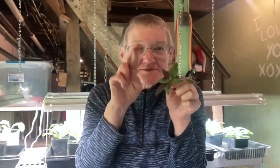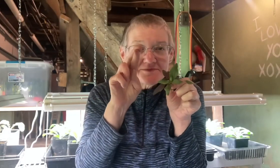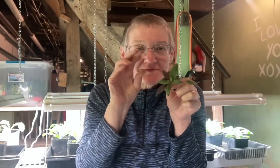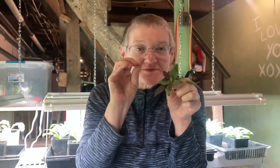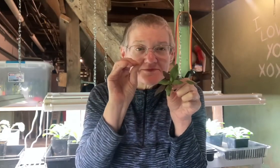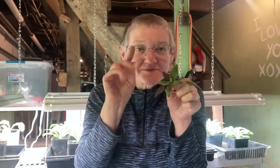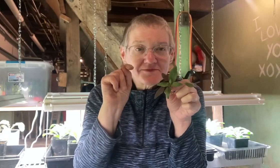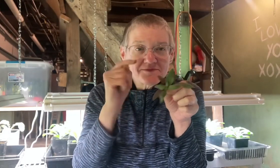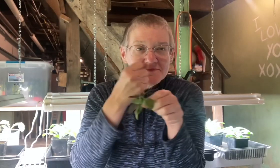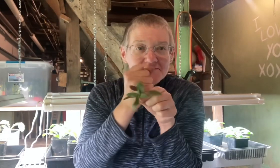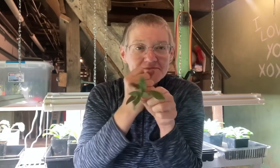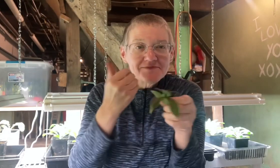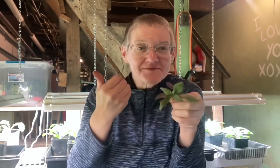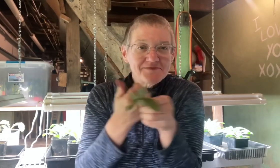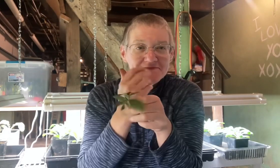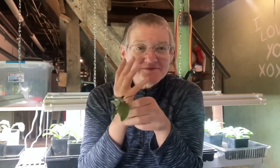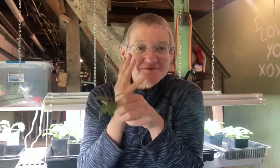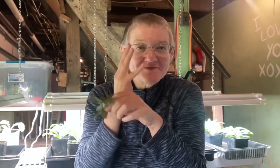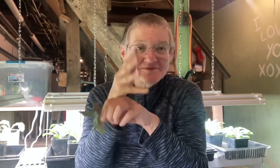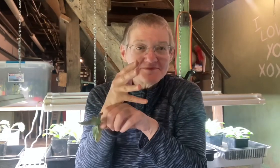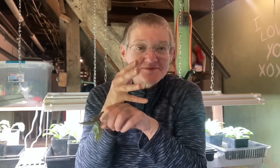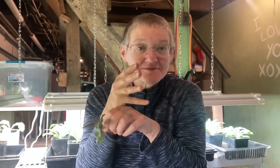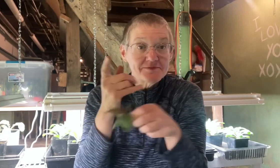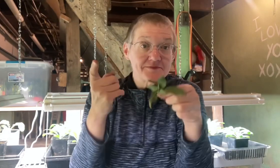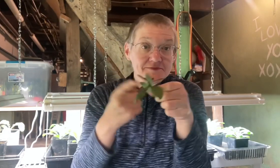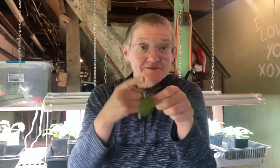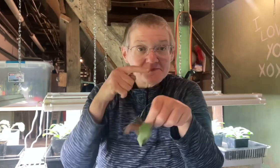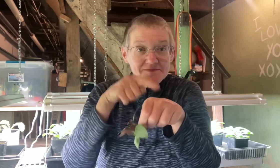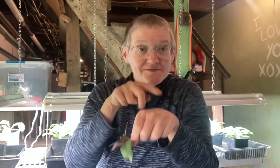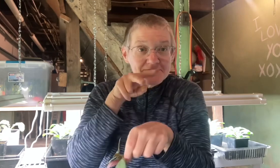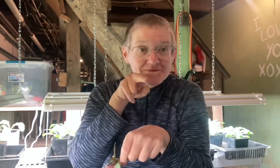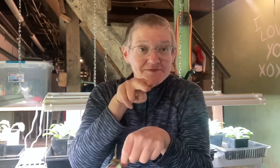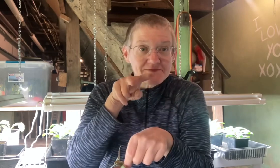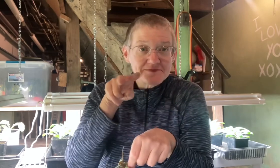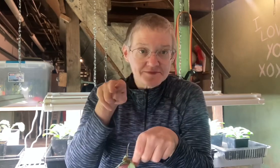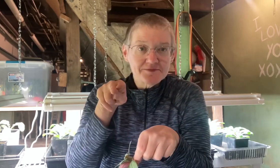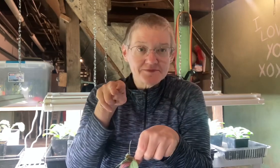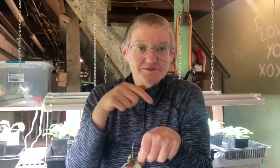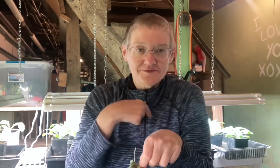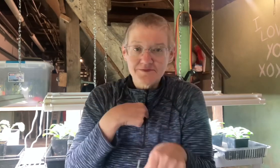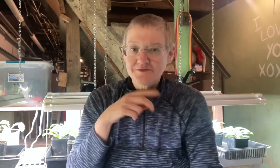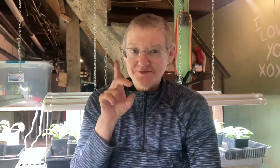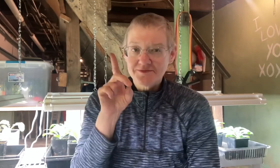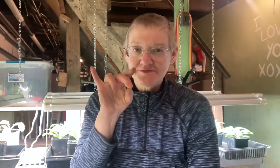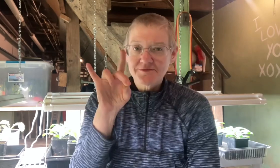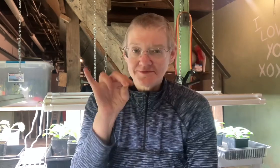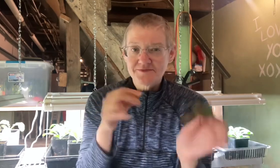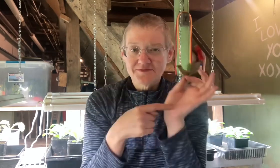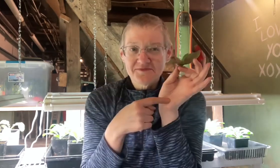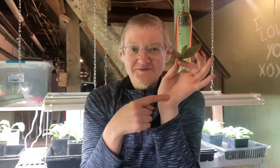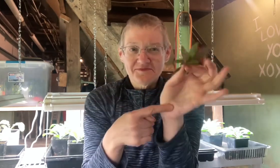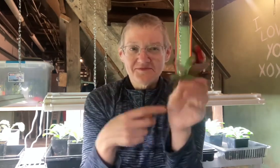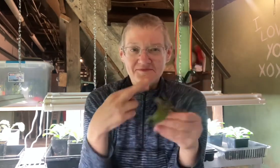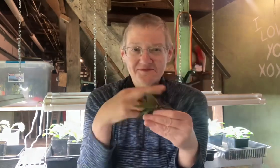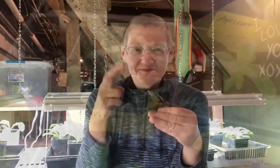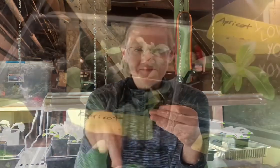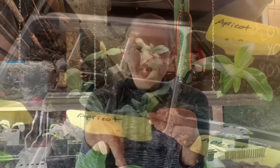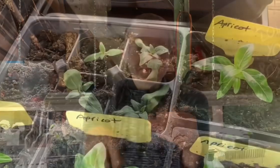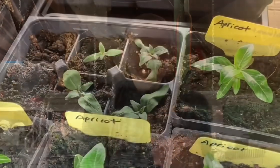Now, you can take these cuttings and dip them in rooting powder and propagate them. And I did